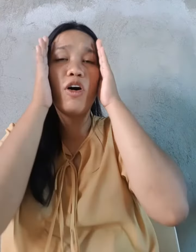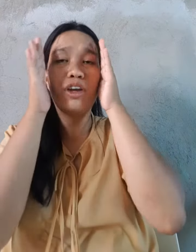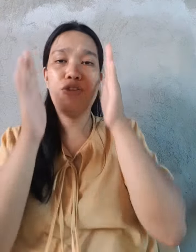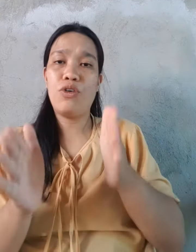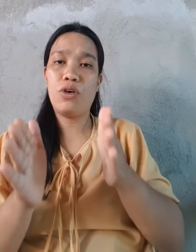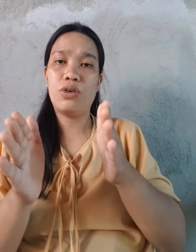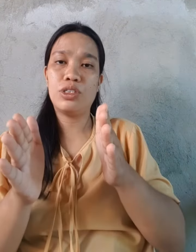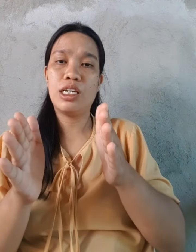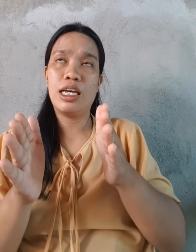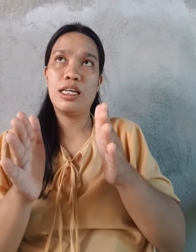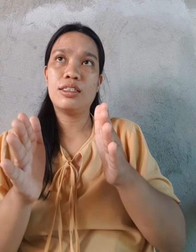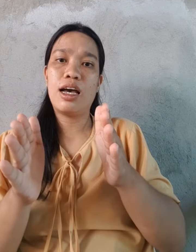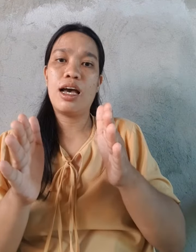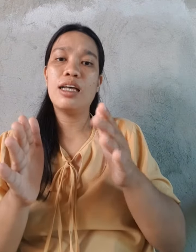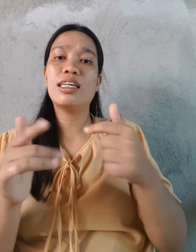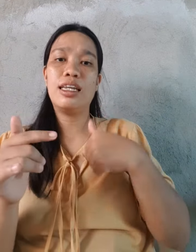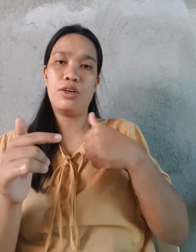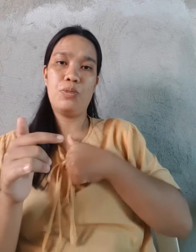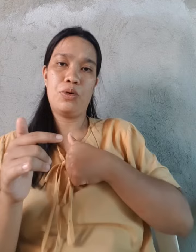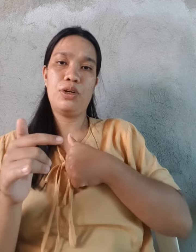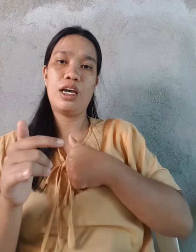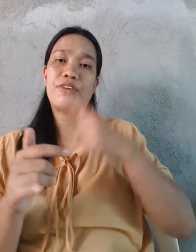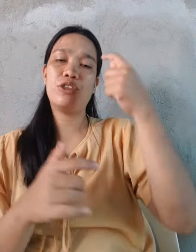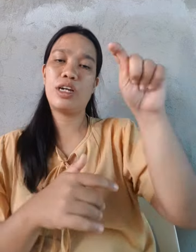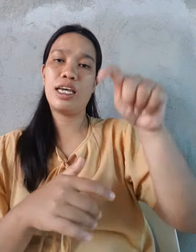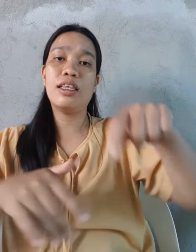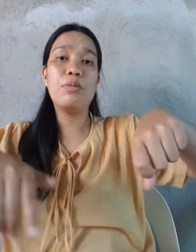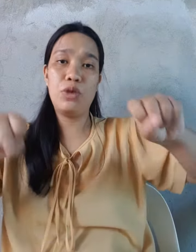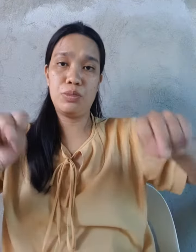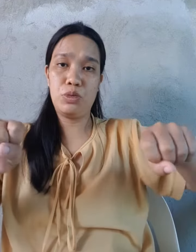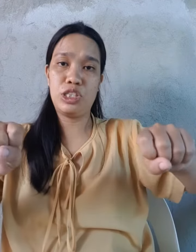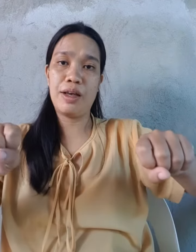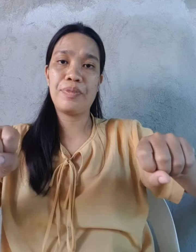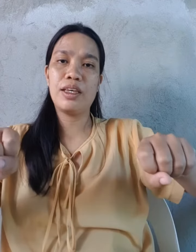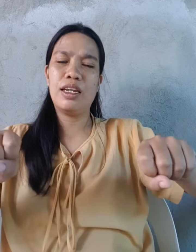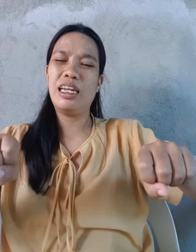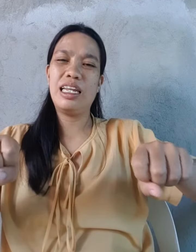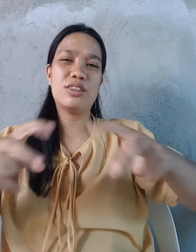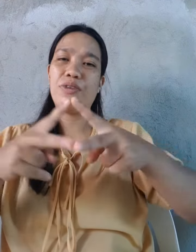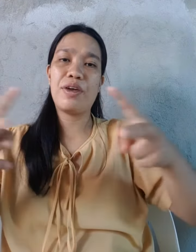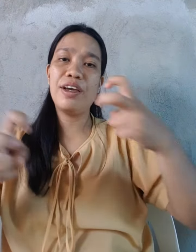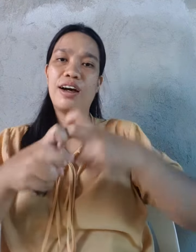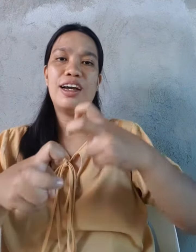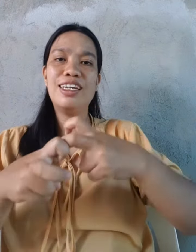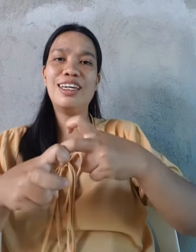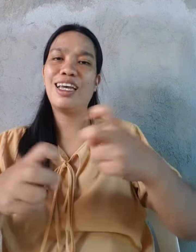ako nagfo-focus sa sarili ko po. I've tried na habulin po siya. It's very hard and I